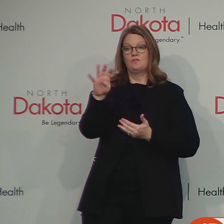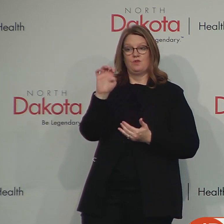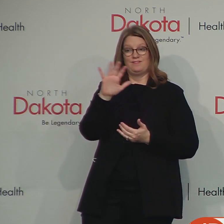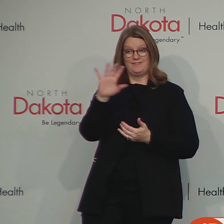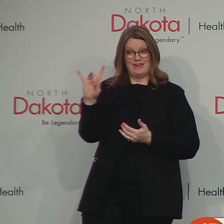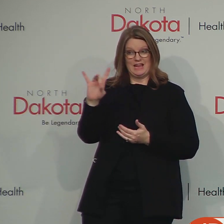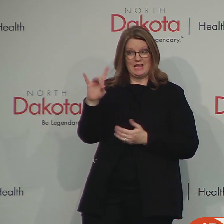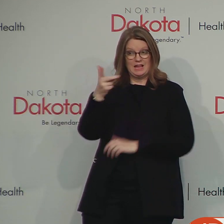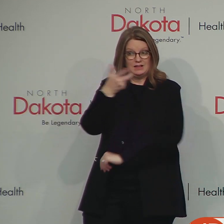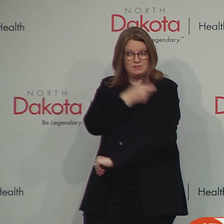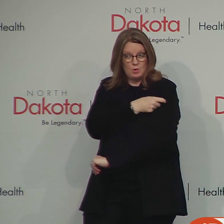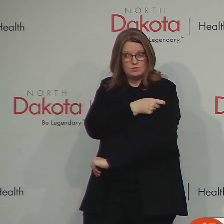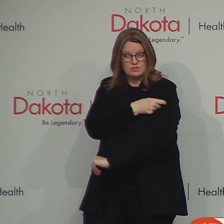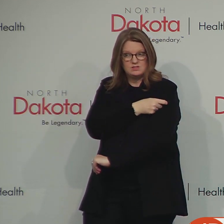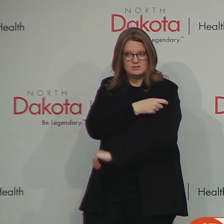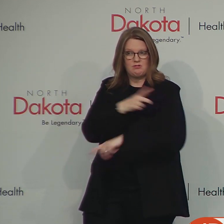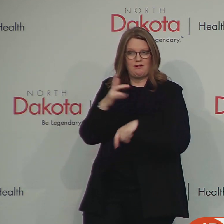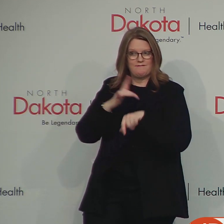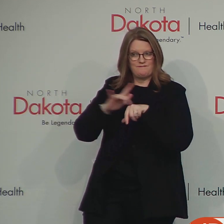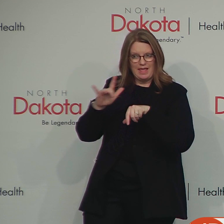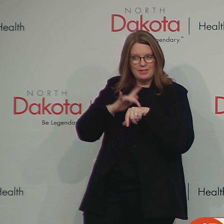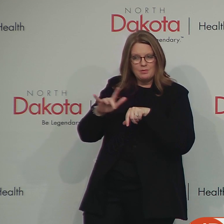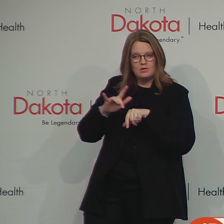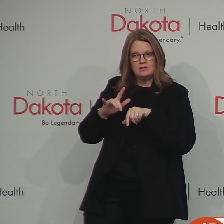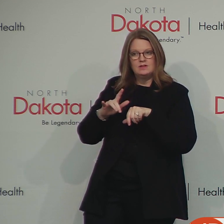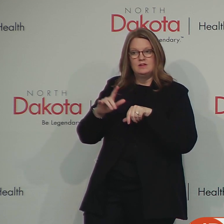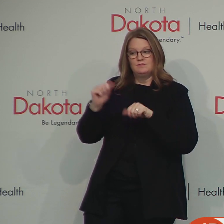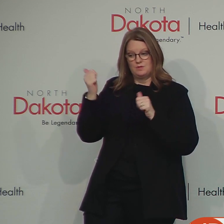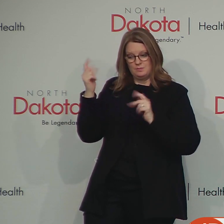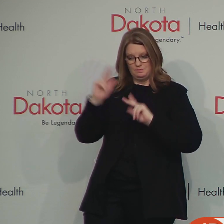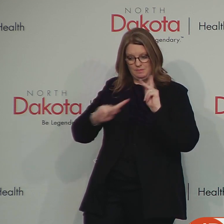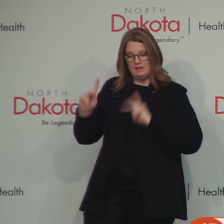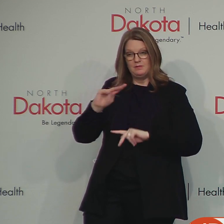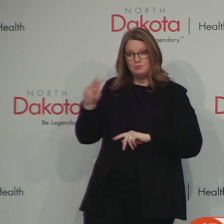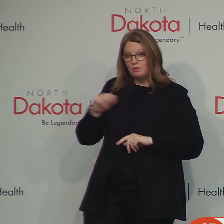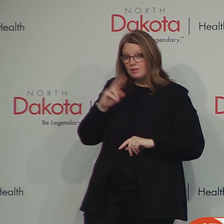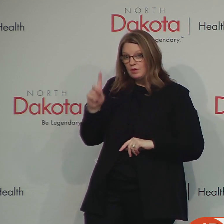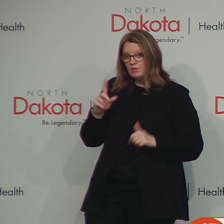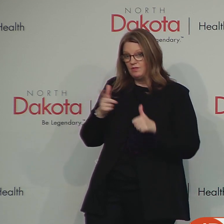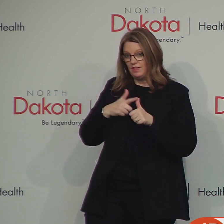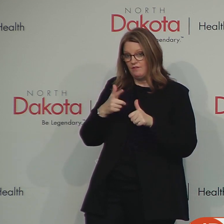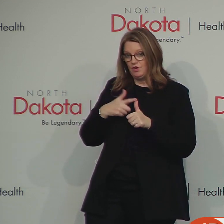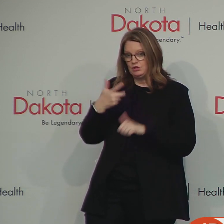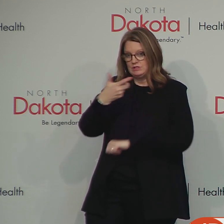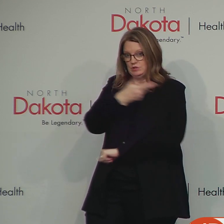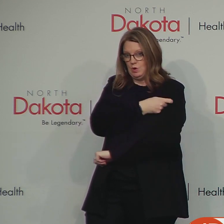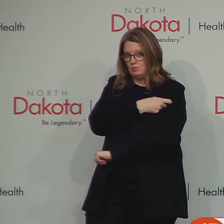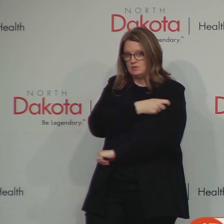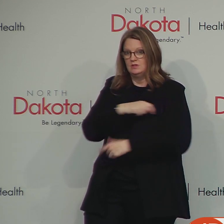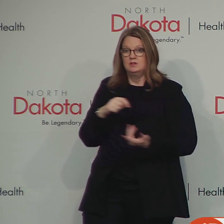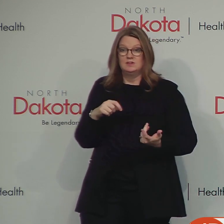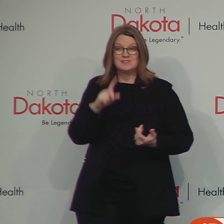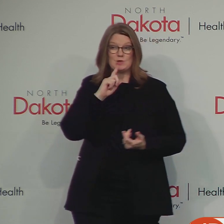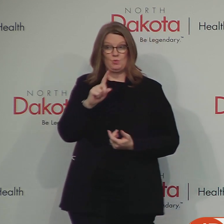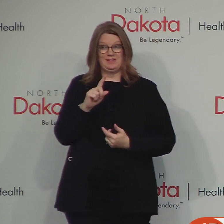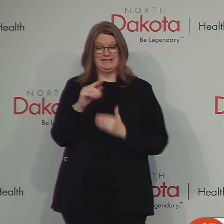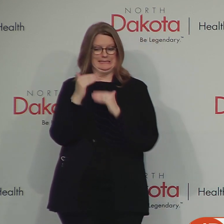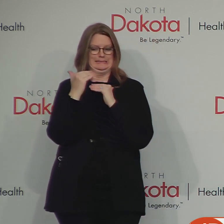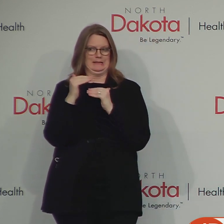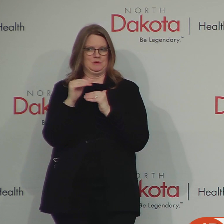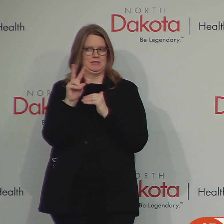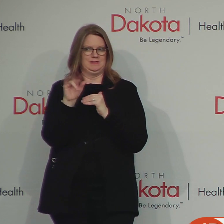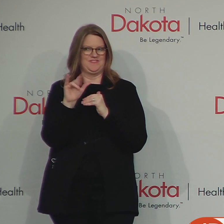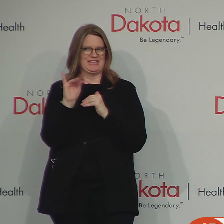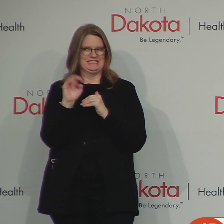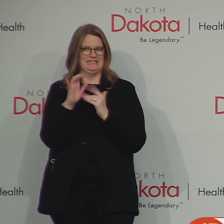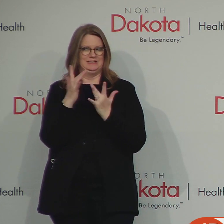5,458 doses are actually available to North Dakotans for first doses. So vaccine is extremely limited in the state of